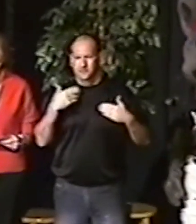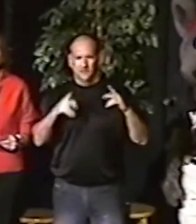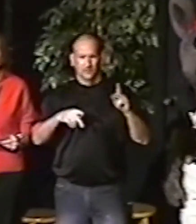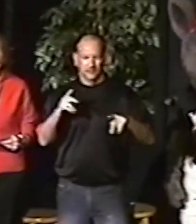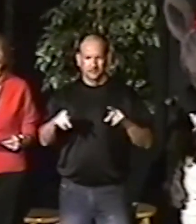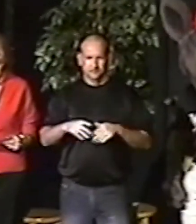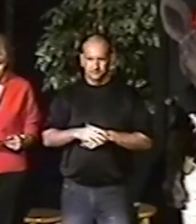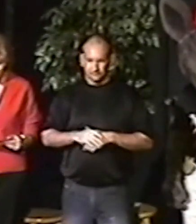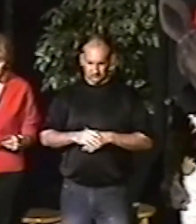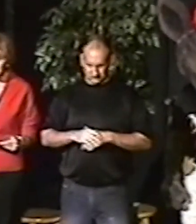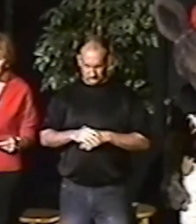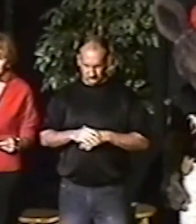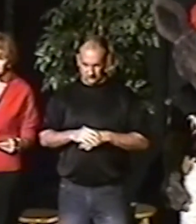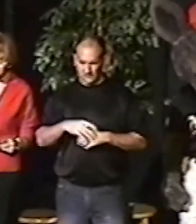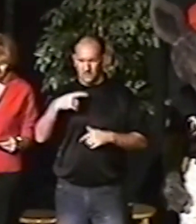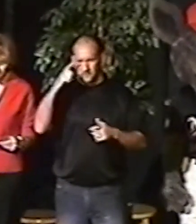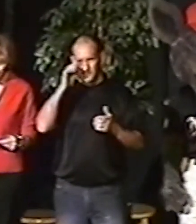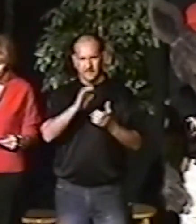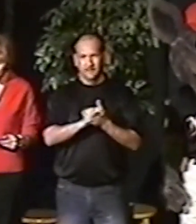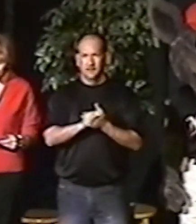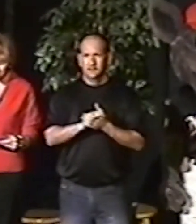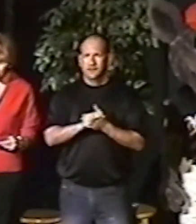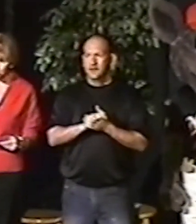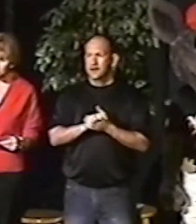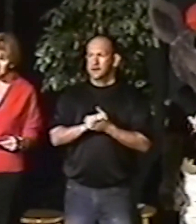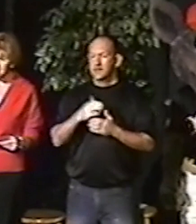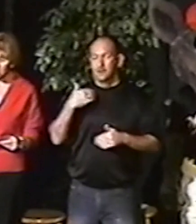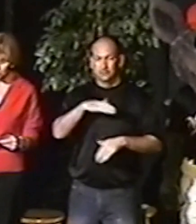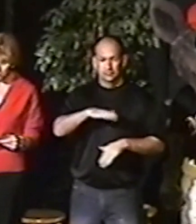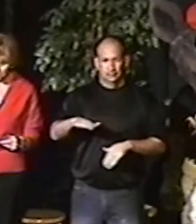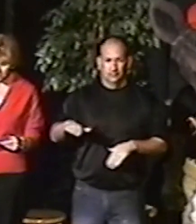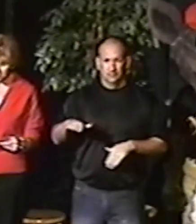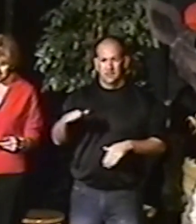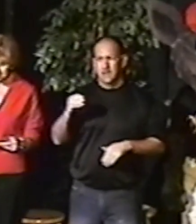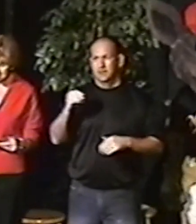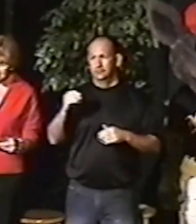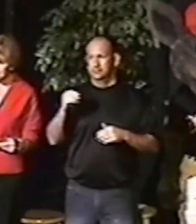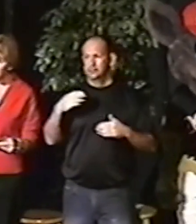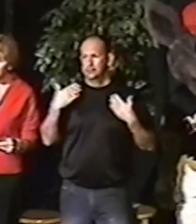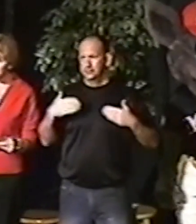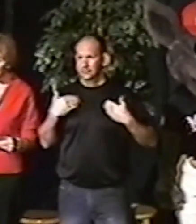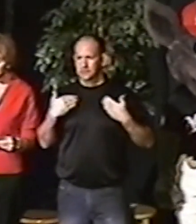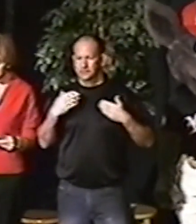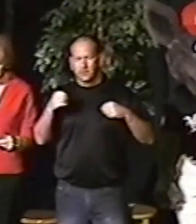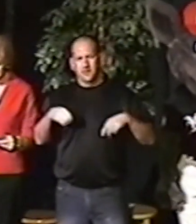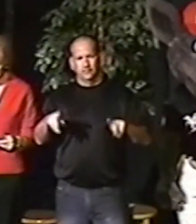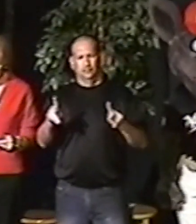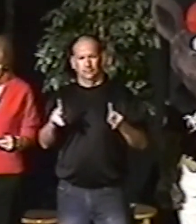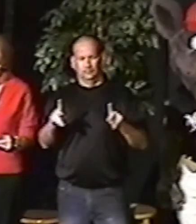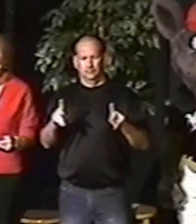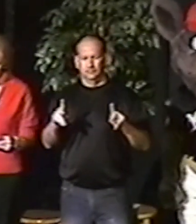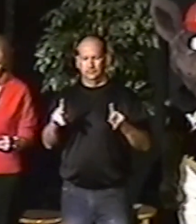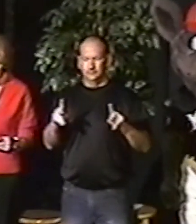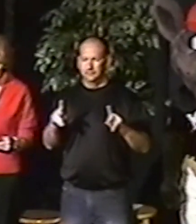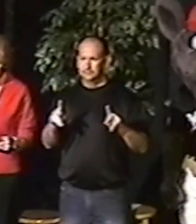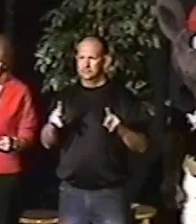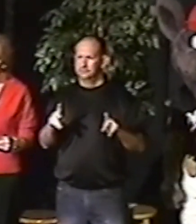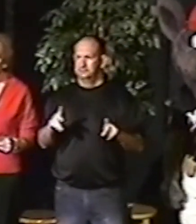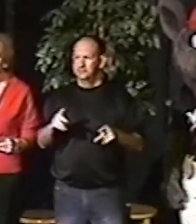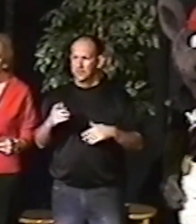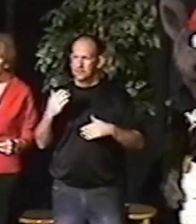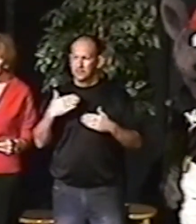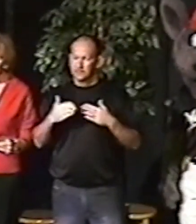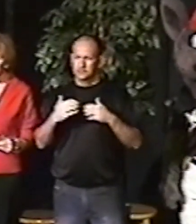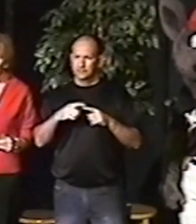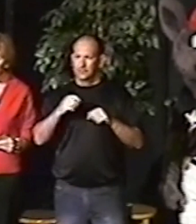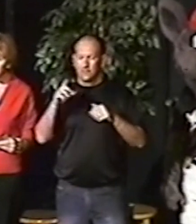people. We believe our children and youth need opportunities to contribute to